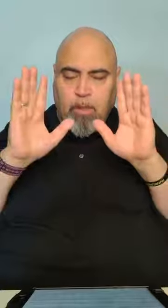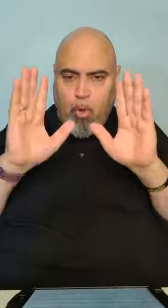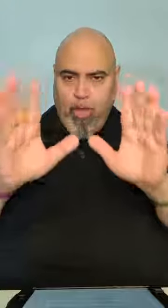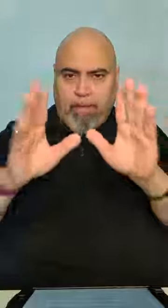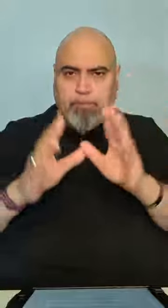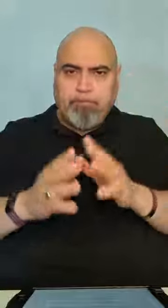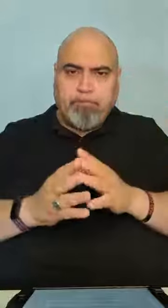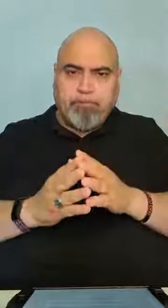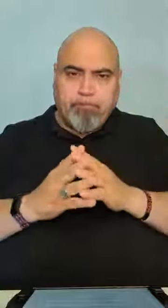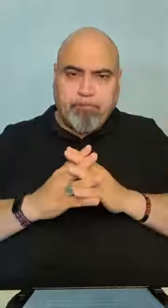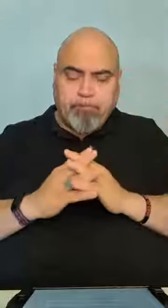away.